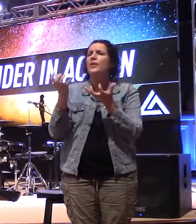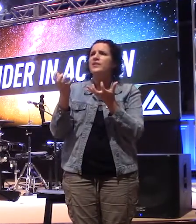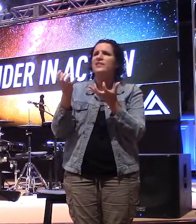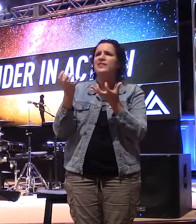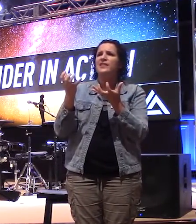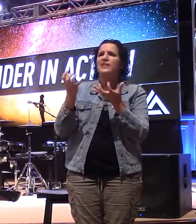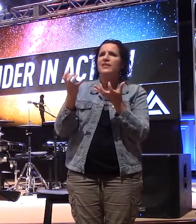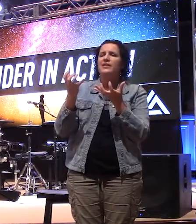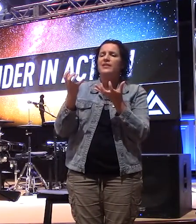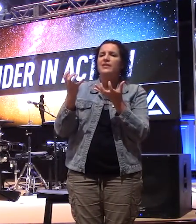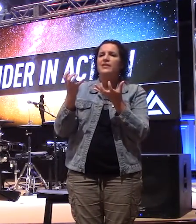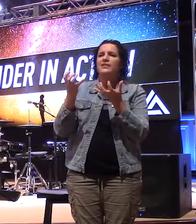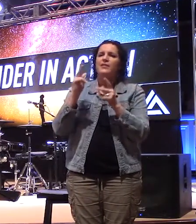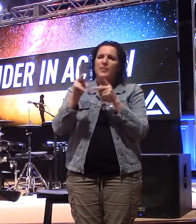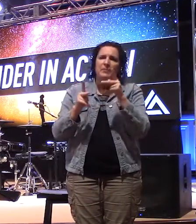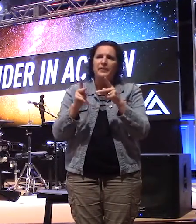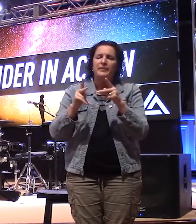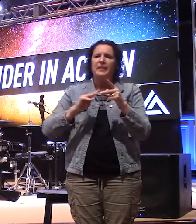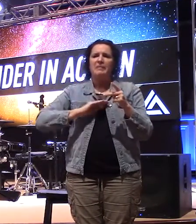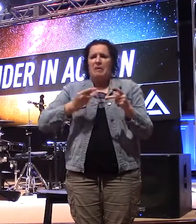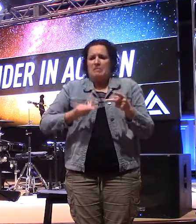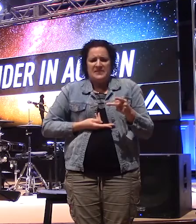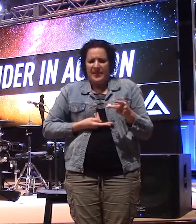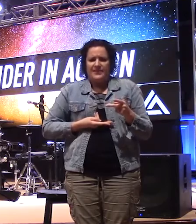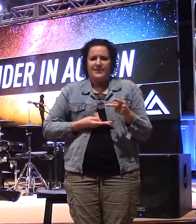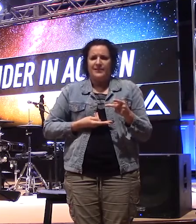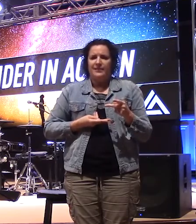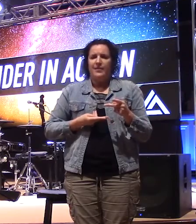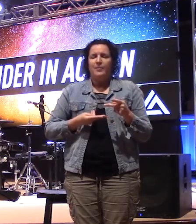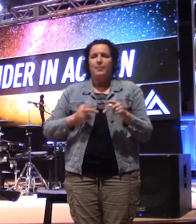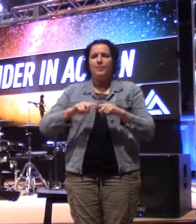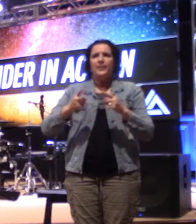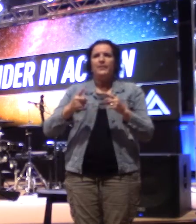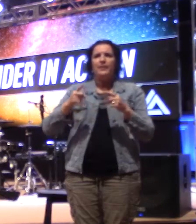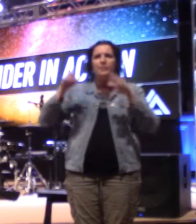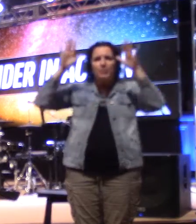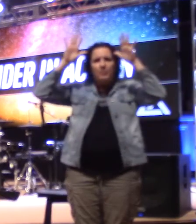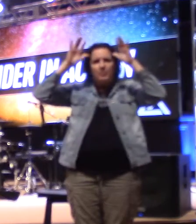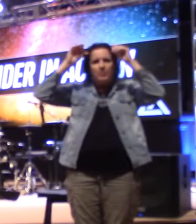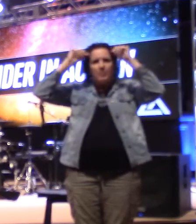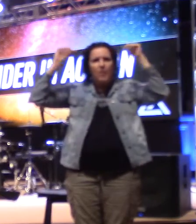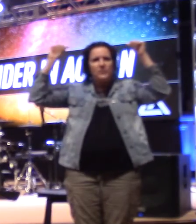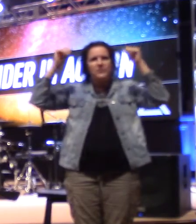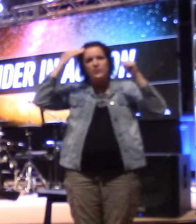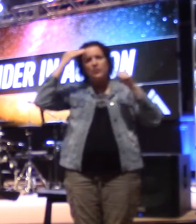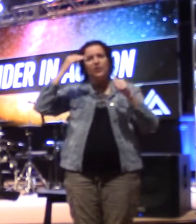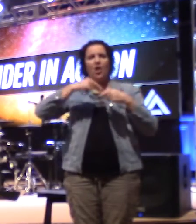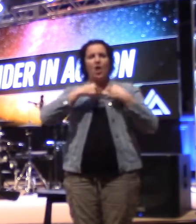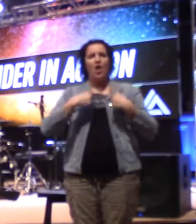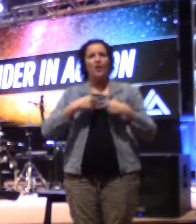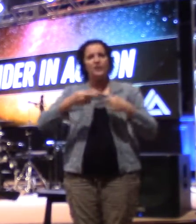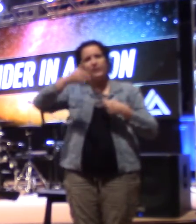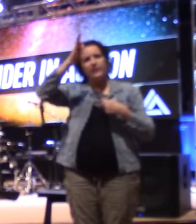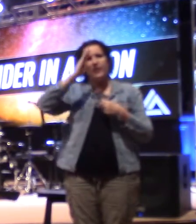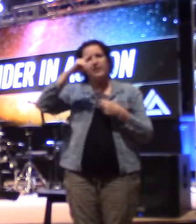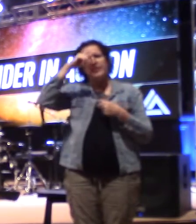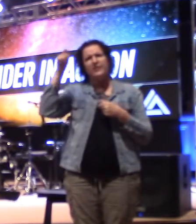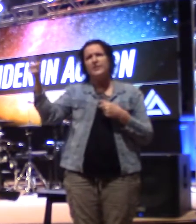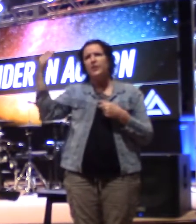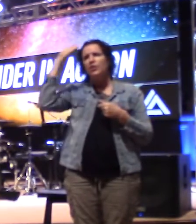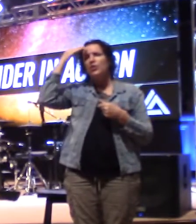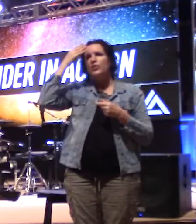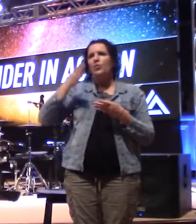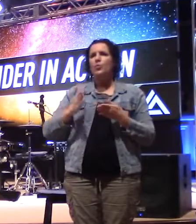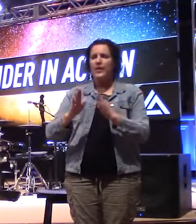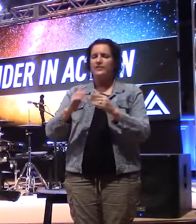wanted, then they got all upset. But Moses knew the heart of God. And because he knew the ways and the heart of God, he